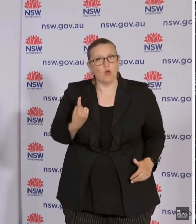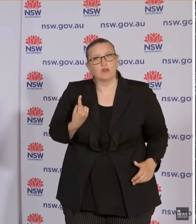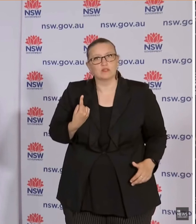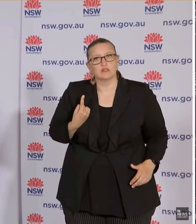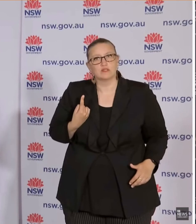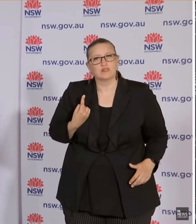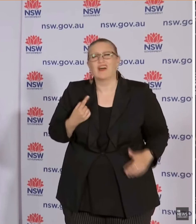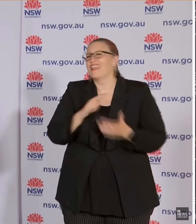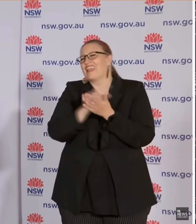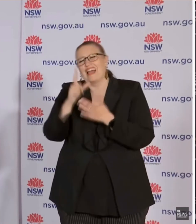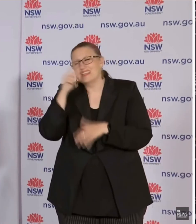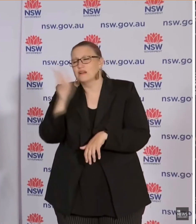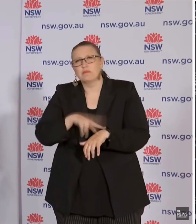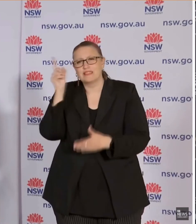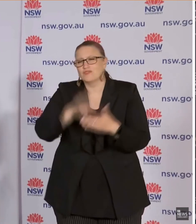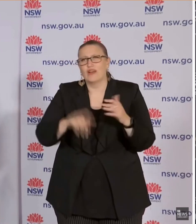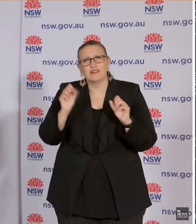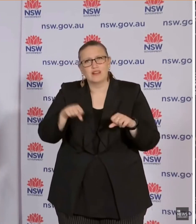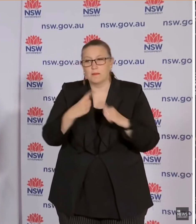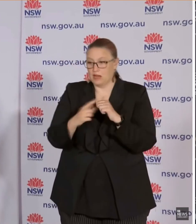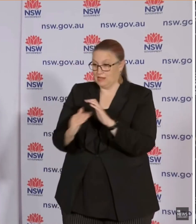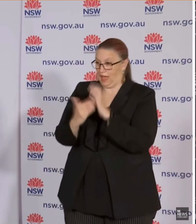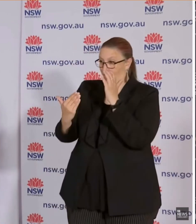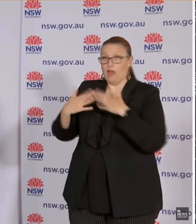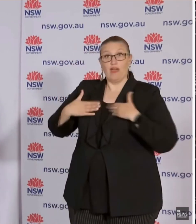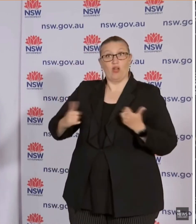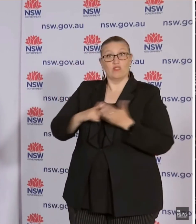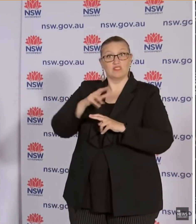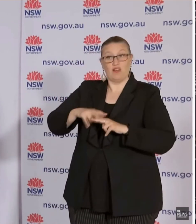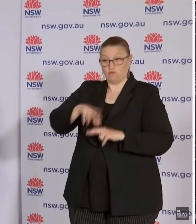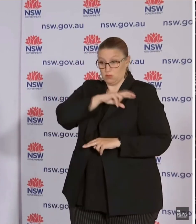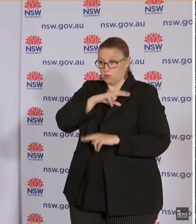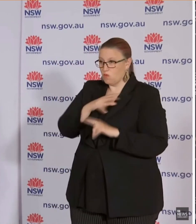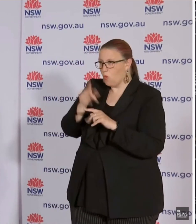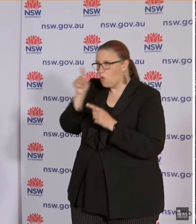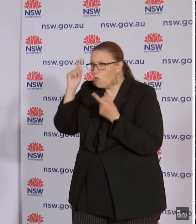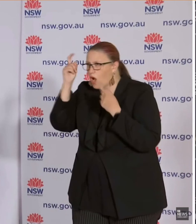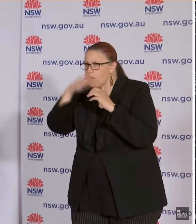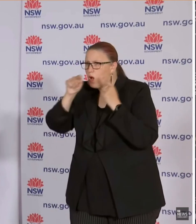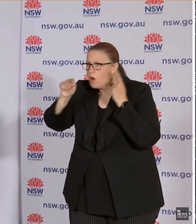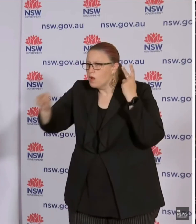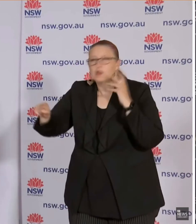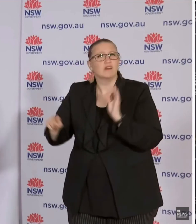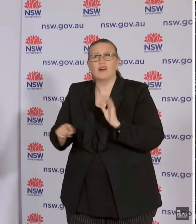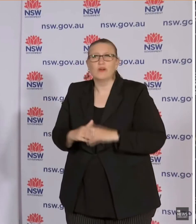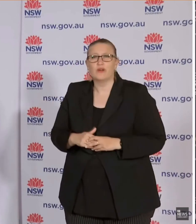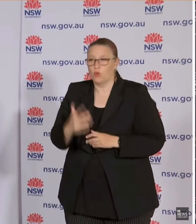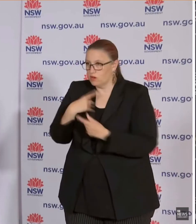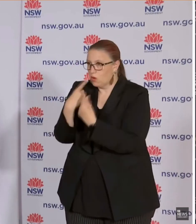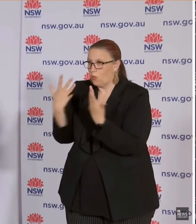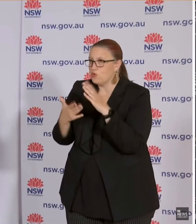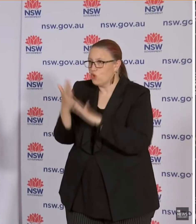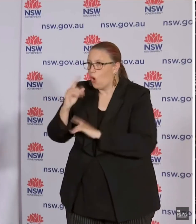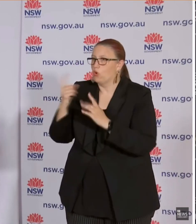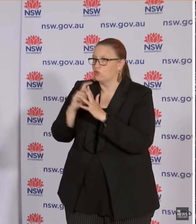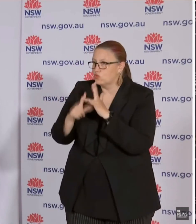Police action can be taken at an appropriate time, but that's not something for health staff to actually be preoccupied with. It's about keeping our community safe